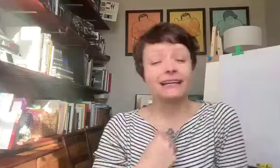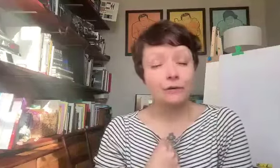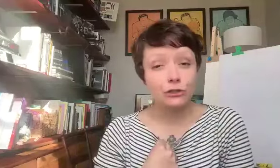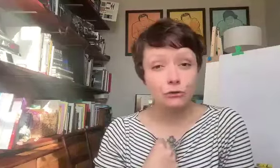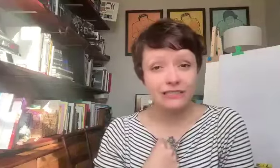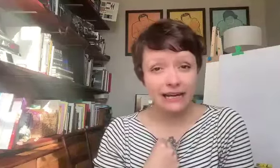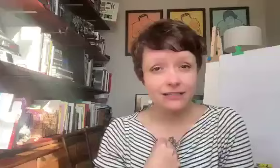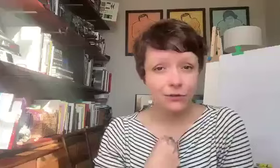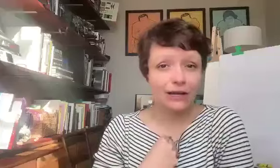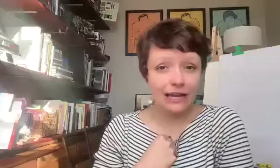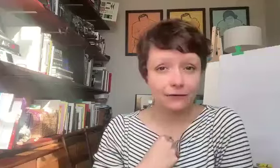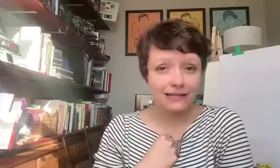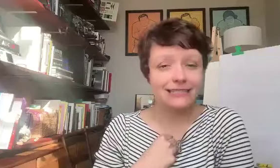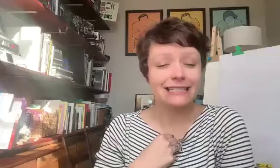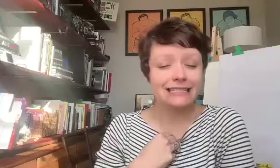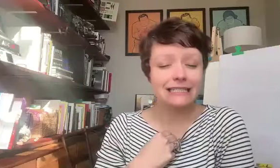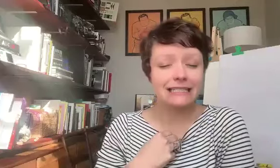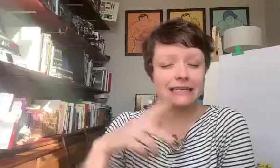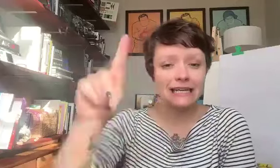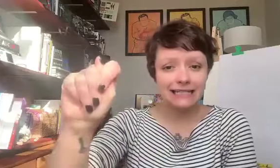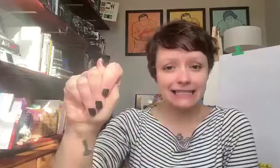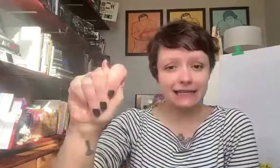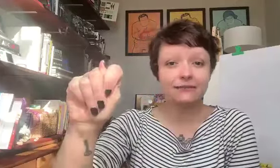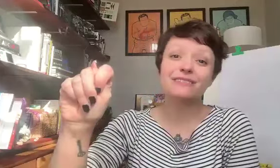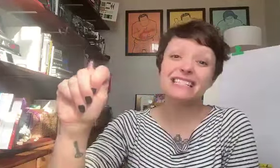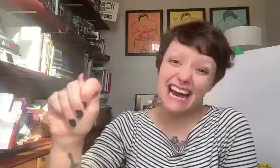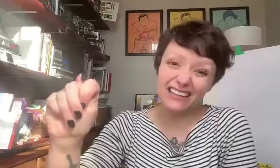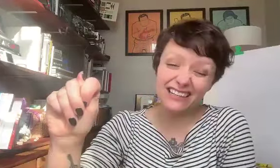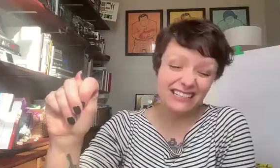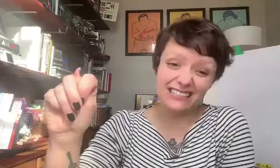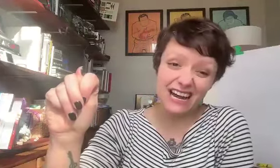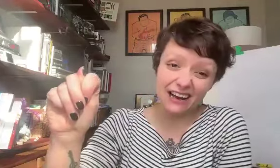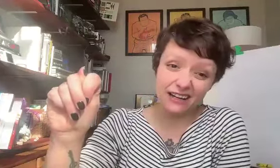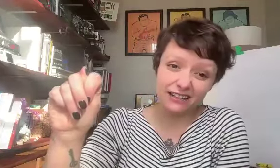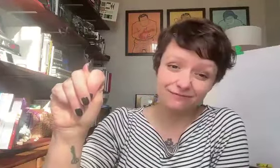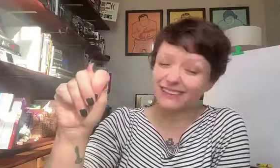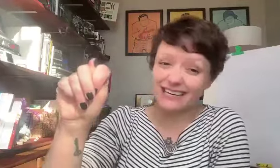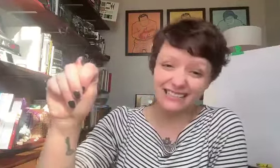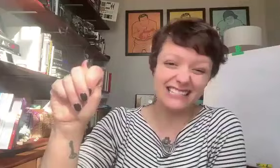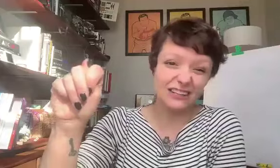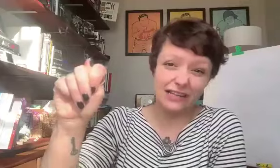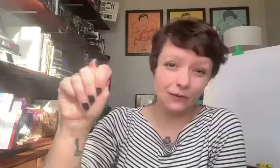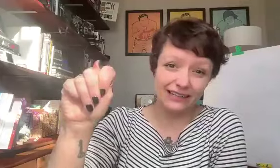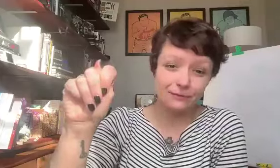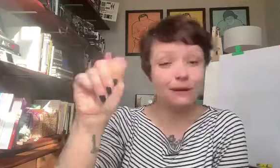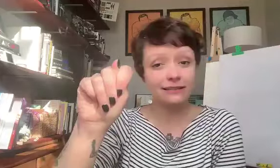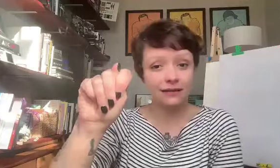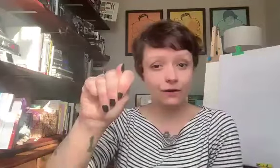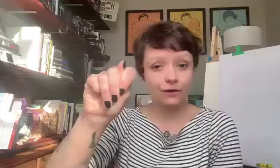Now, Tuesday starts with what letter, friends? T. Sadly, this is not iconic. It does not look like what it is, but